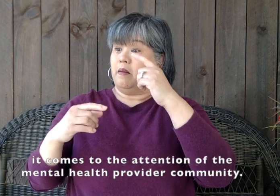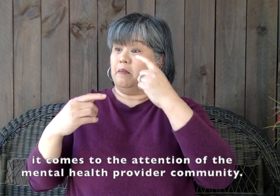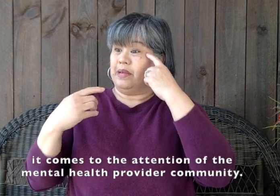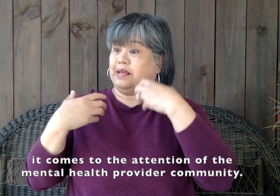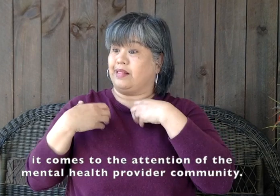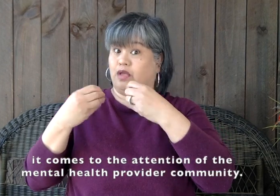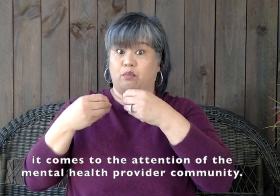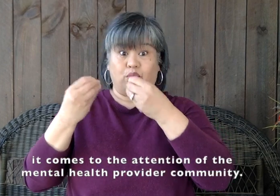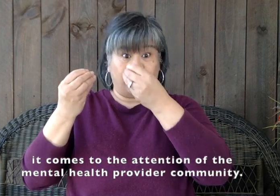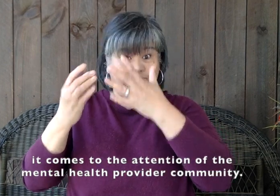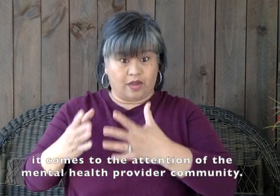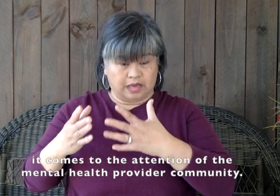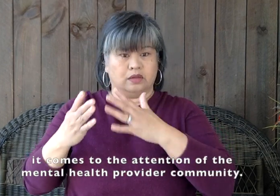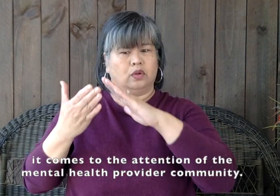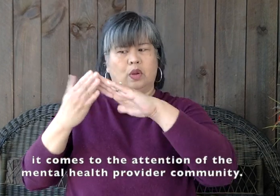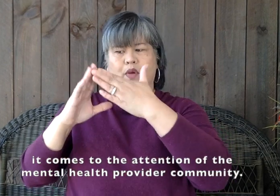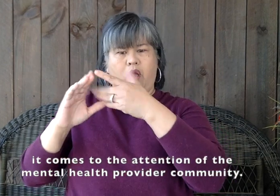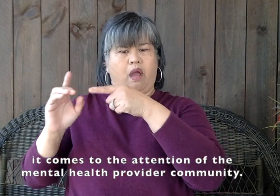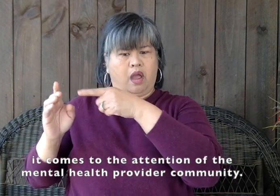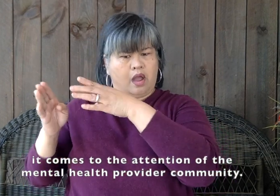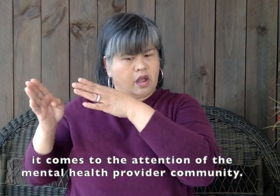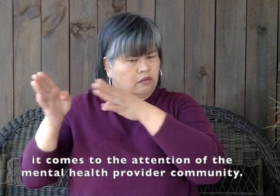especially when it comes to the attention of the mental health provider.